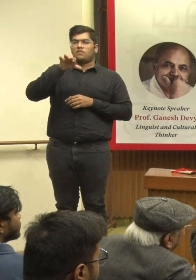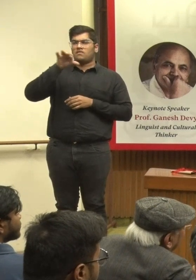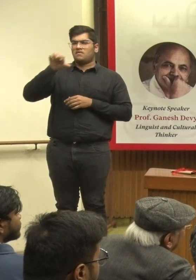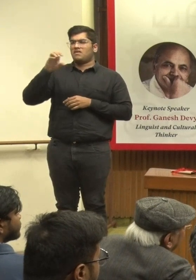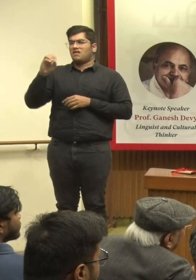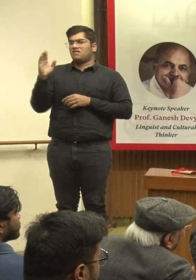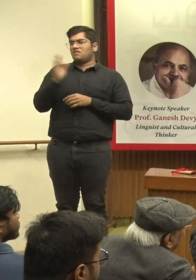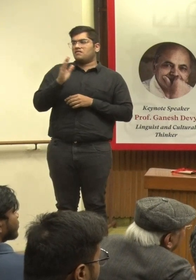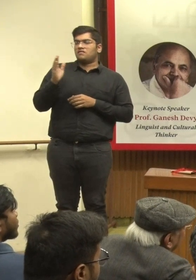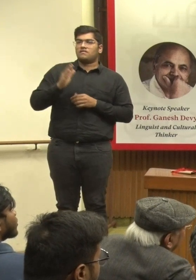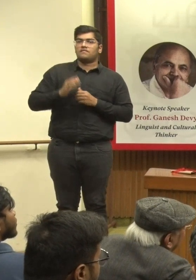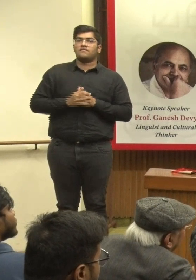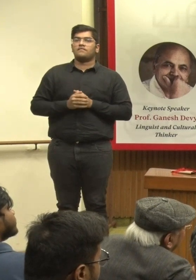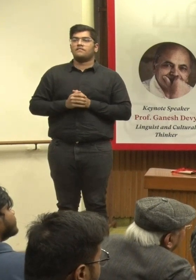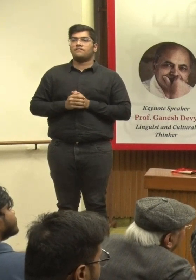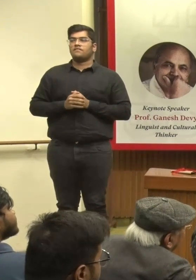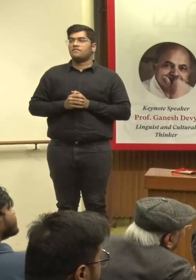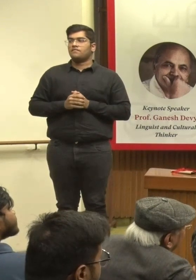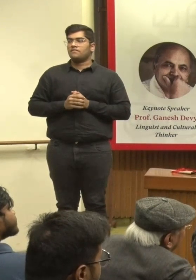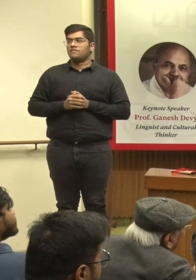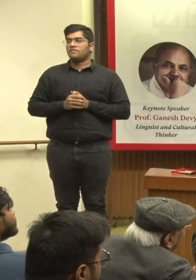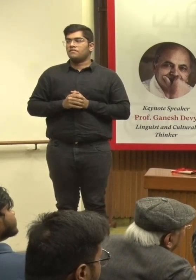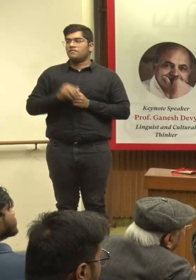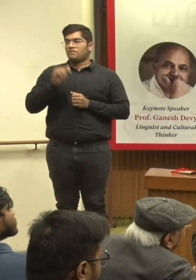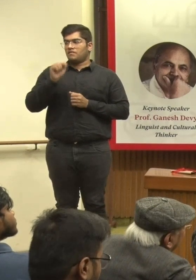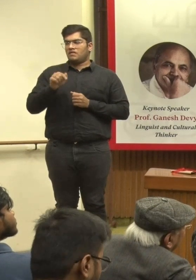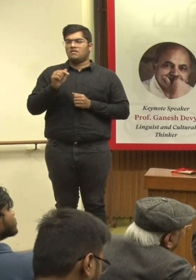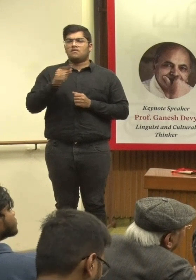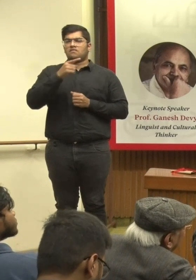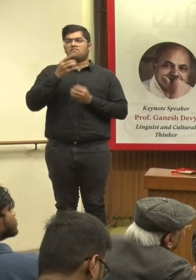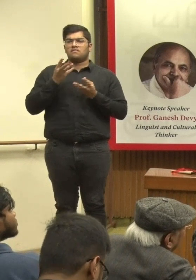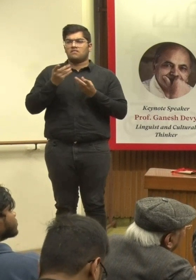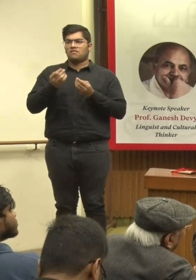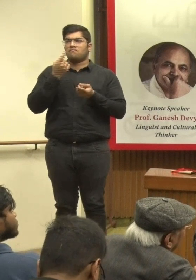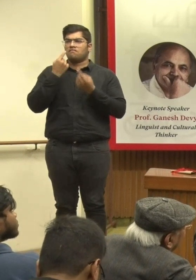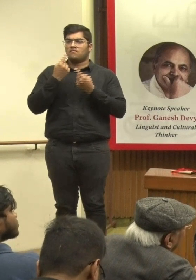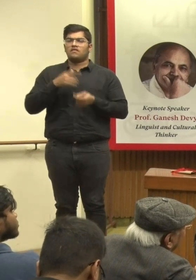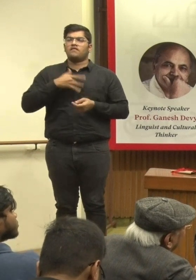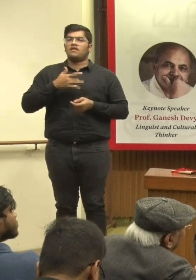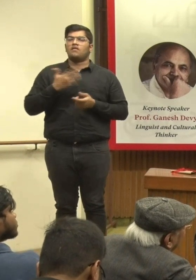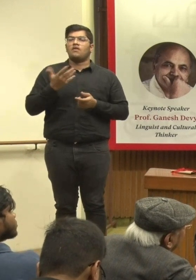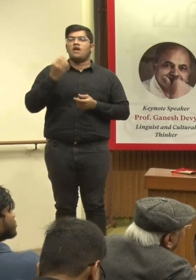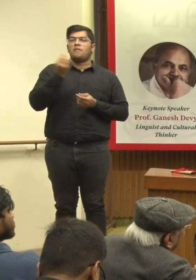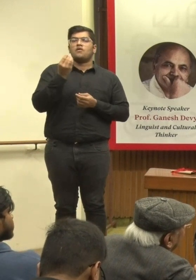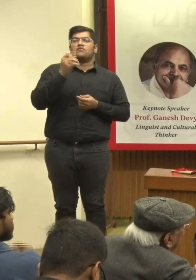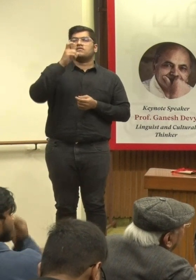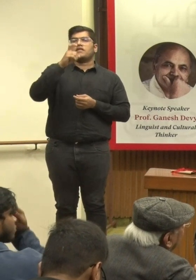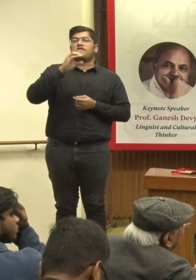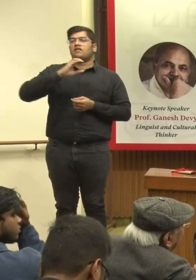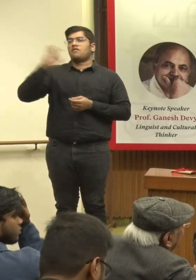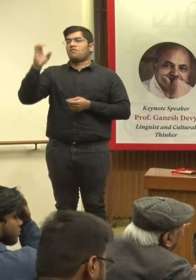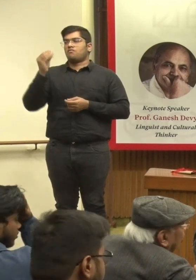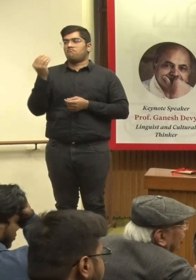1990s, it was estimated to be about 7 crores.